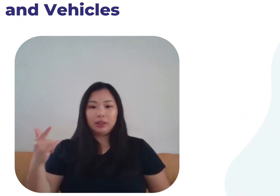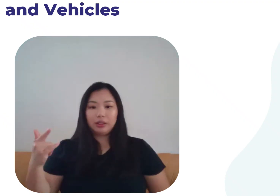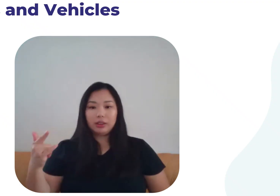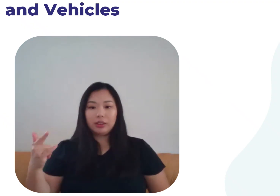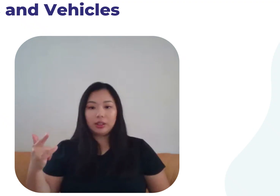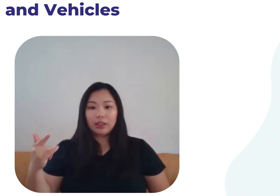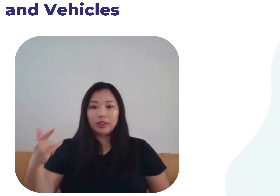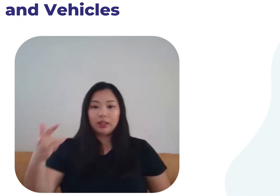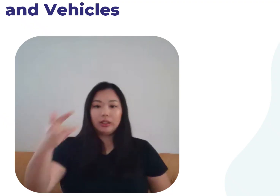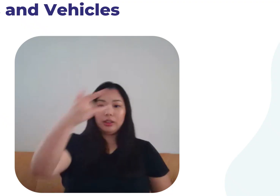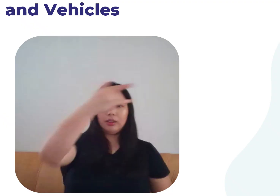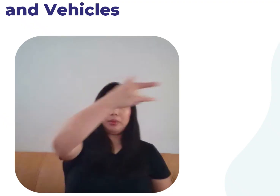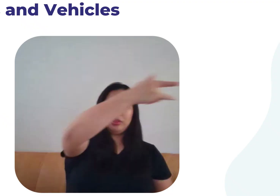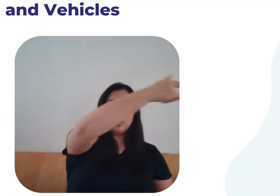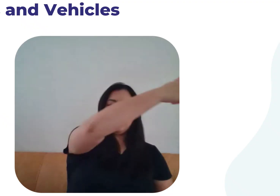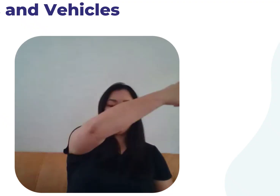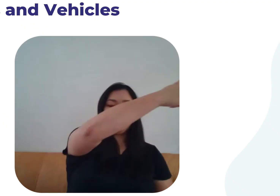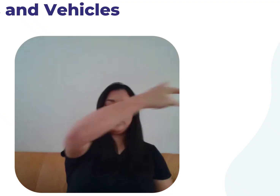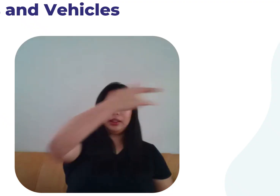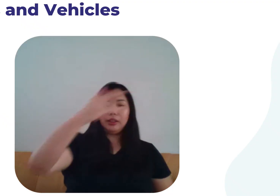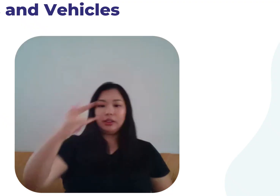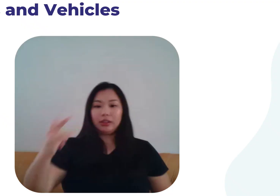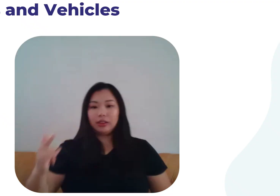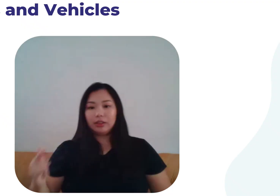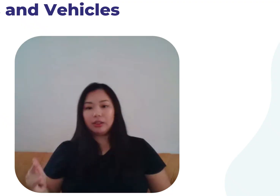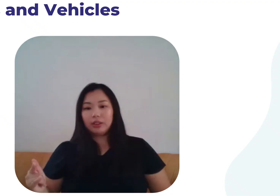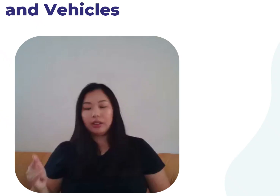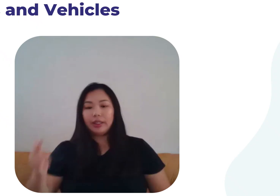Airplane, move across.